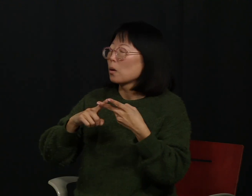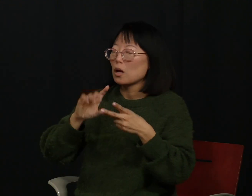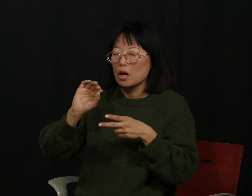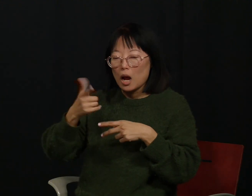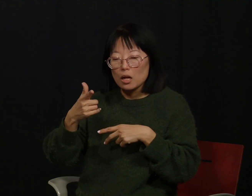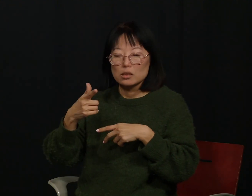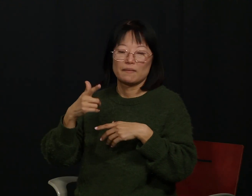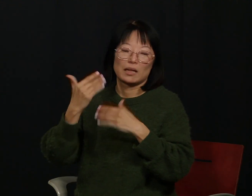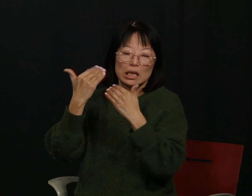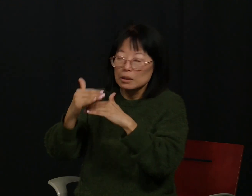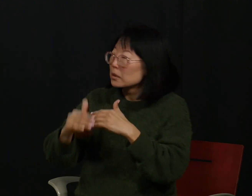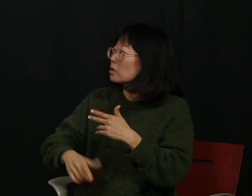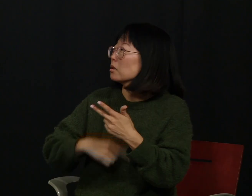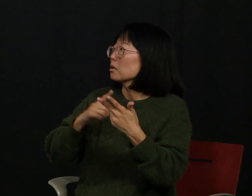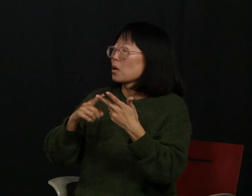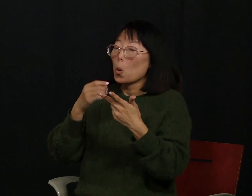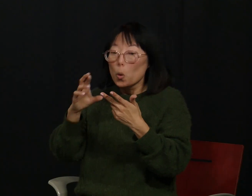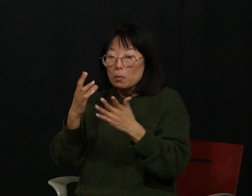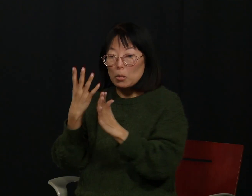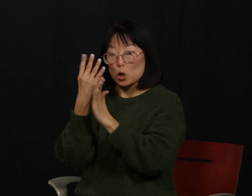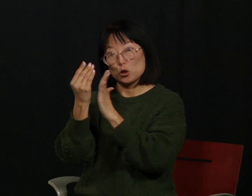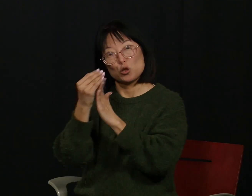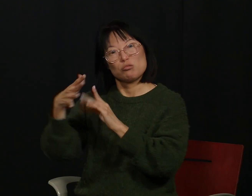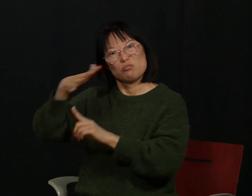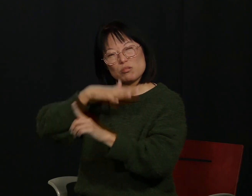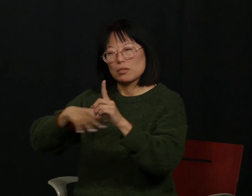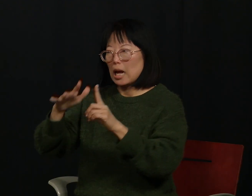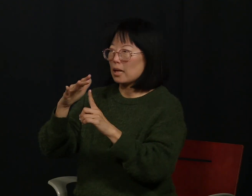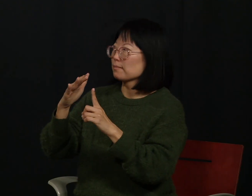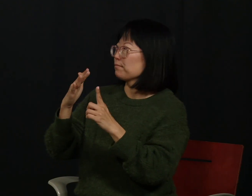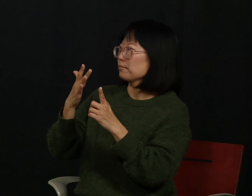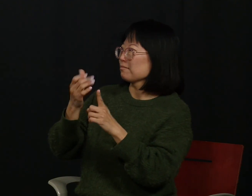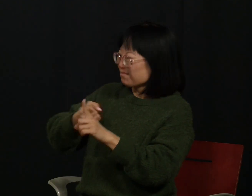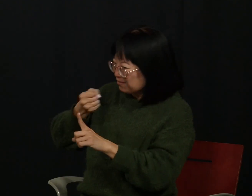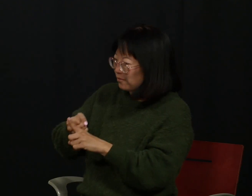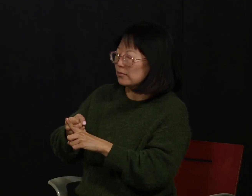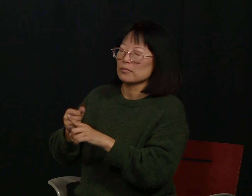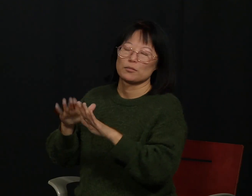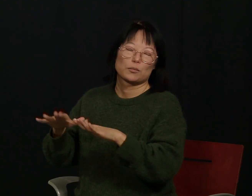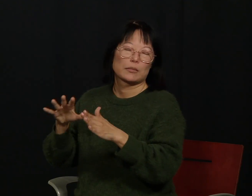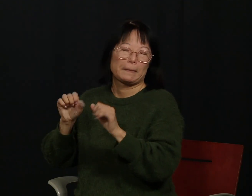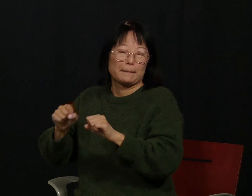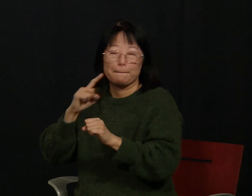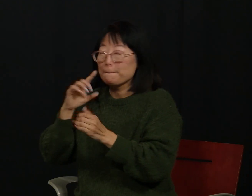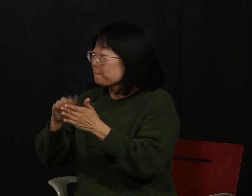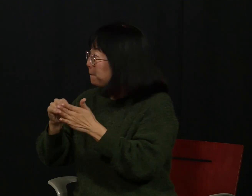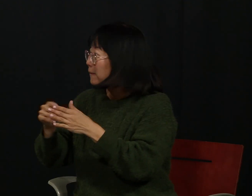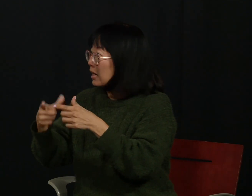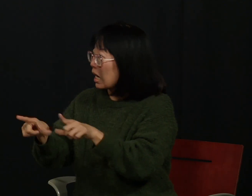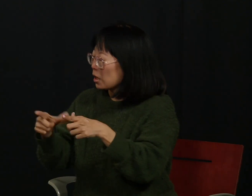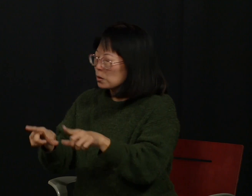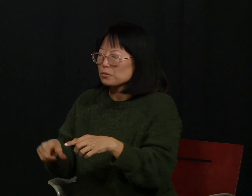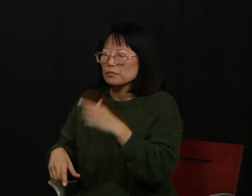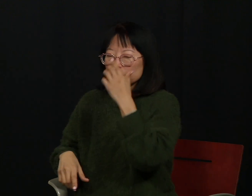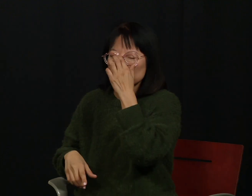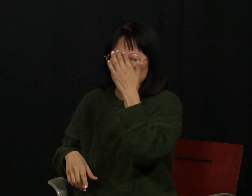different, cognitive limitations, or maybe external environmental factors that are affecting their ability to learn